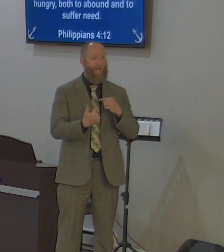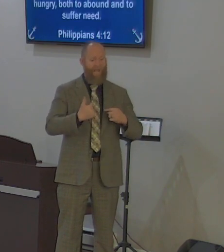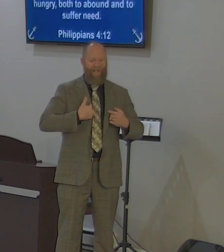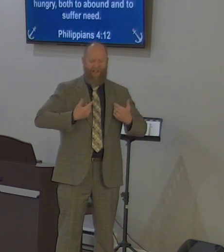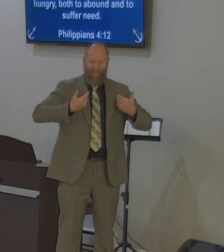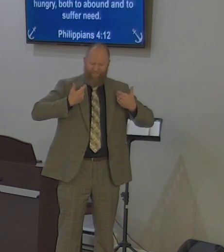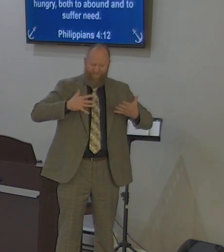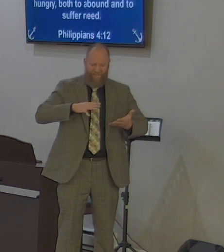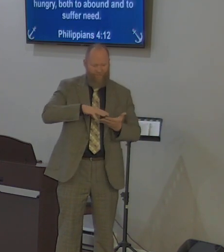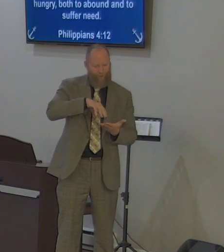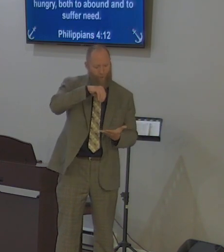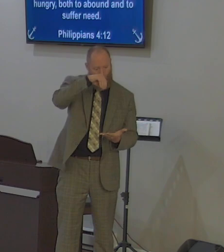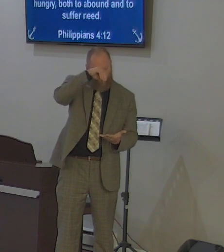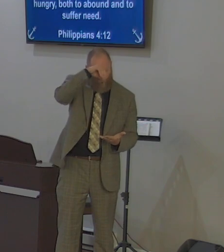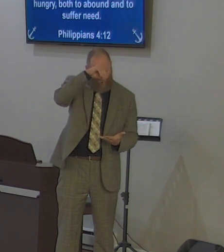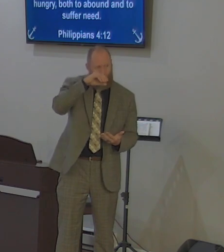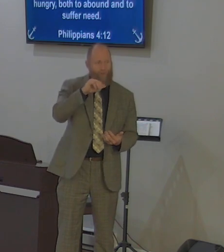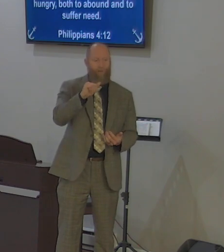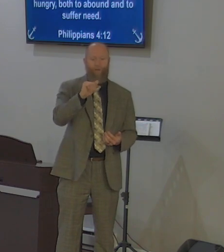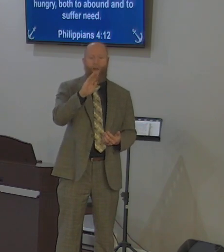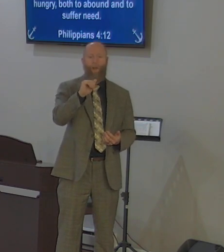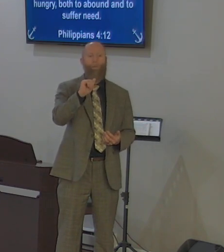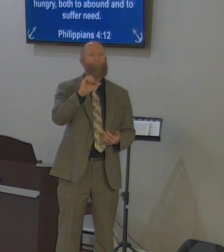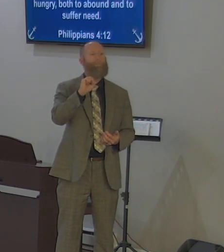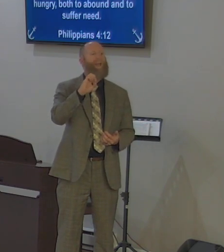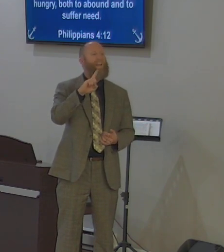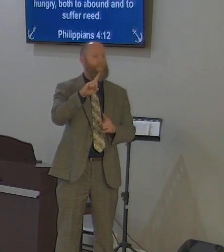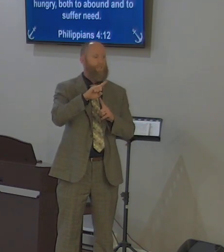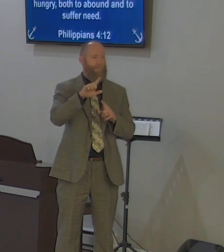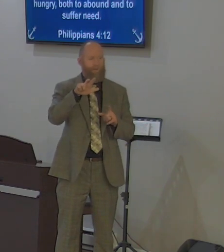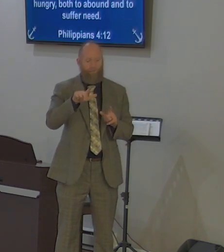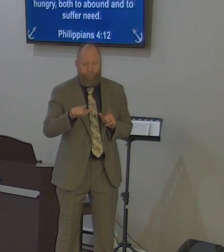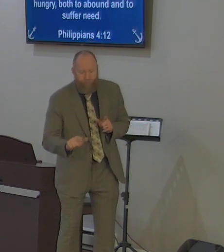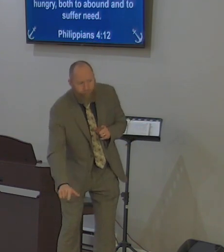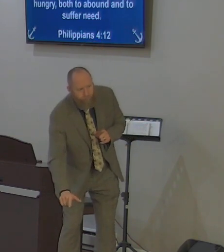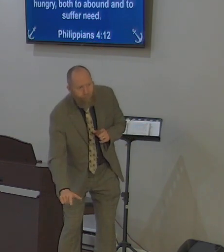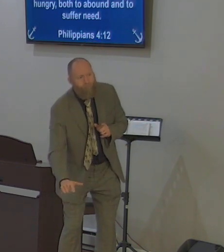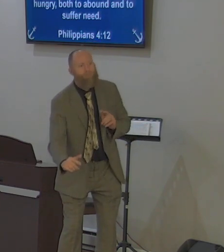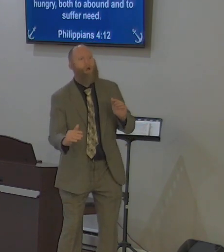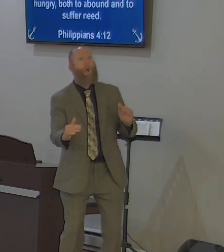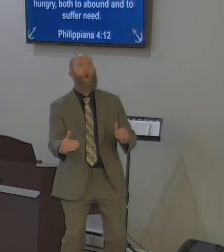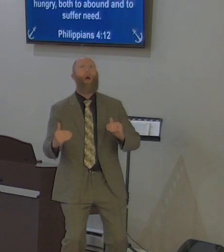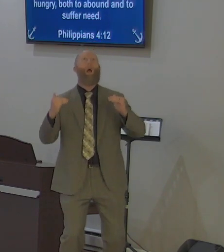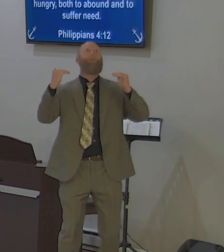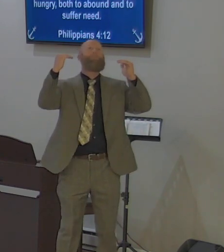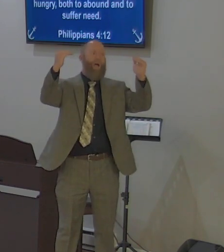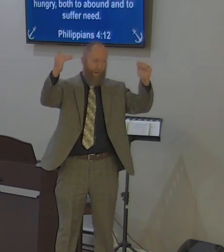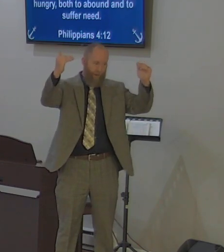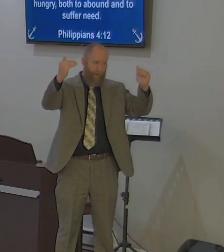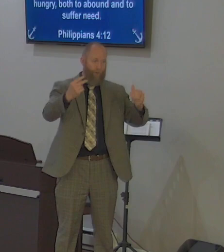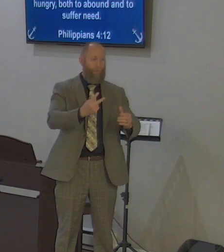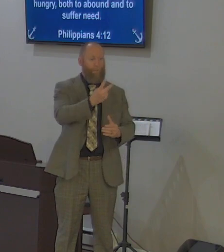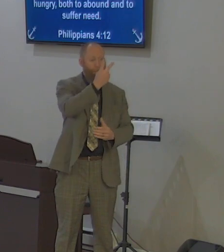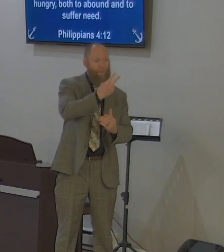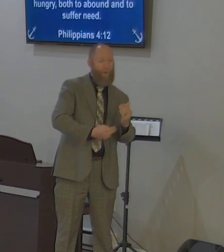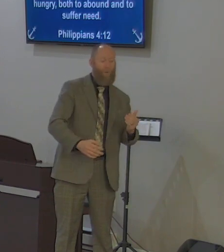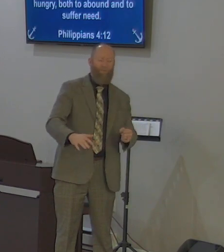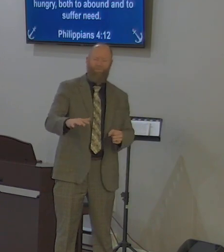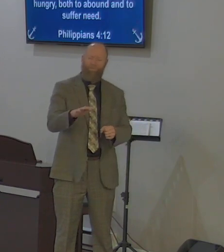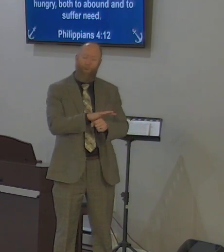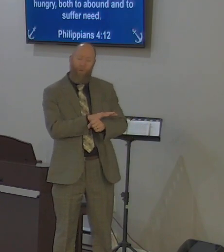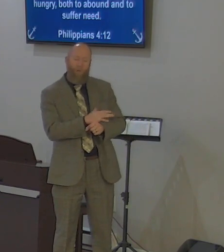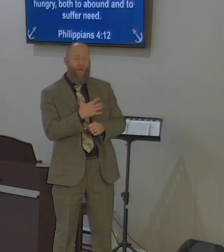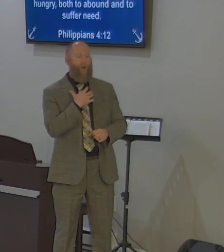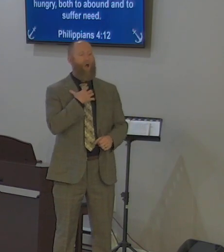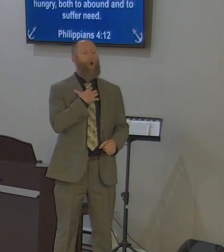know how to be abased and how to abound. Everywhere and in all things I am instructed, both to be full and to be hungry, both to